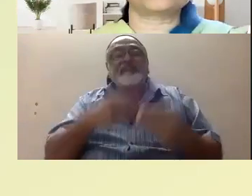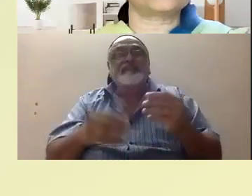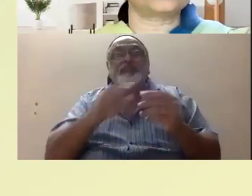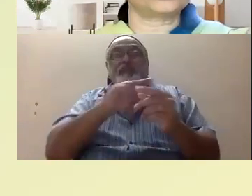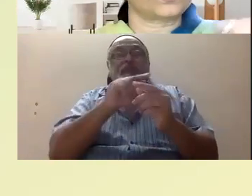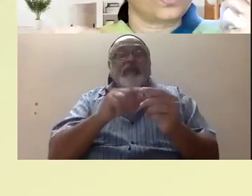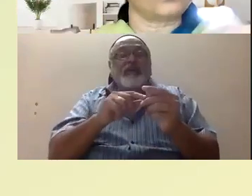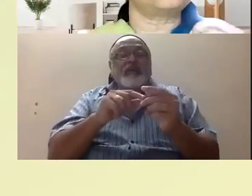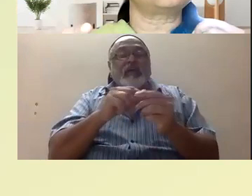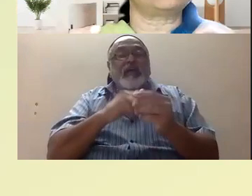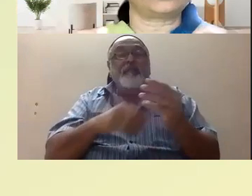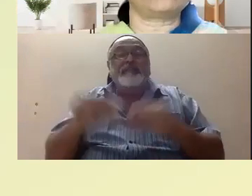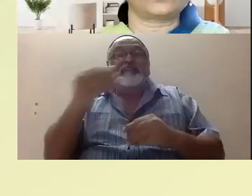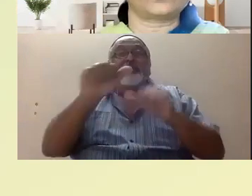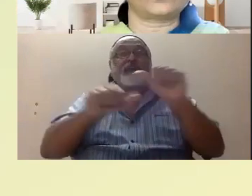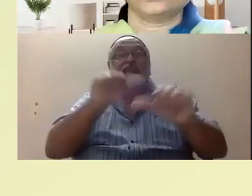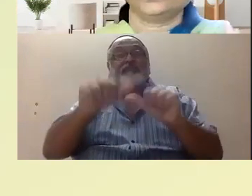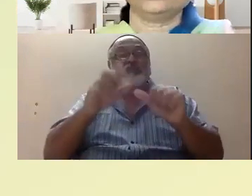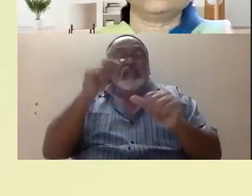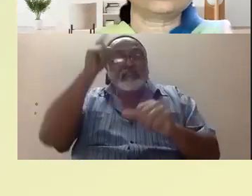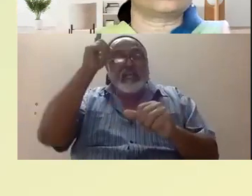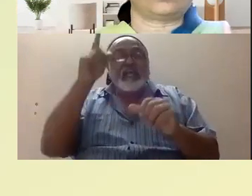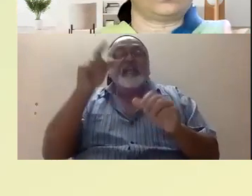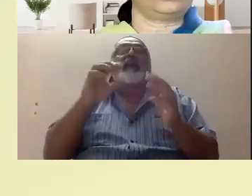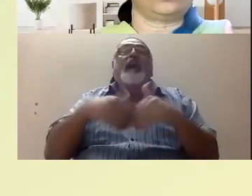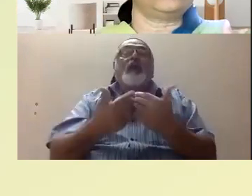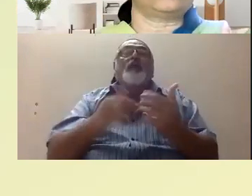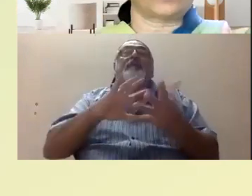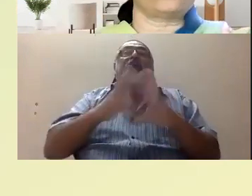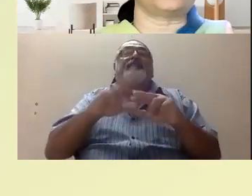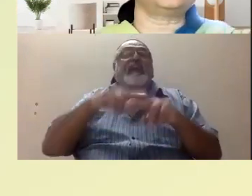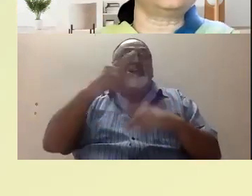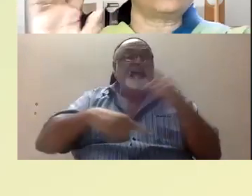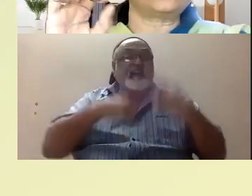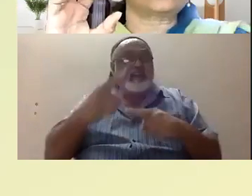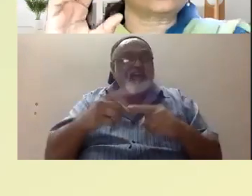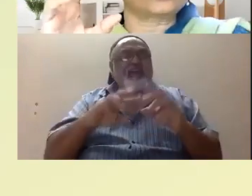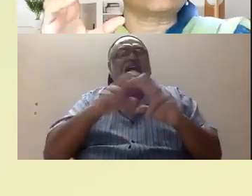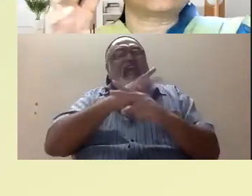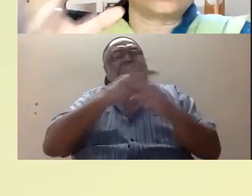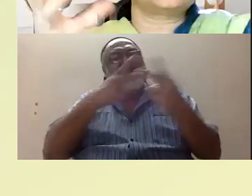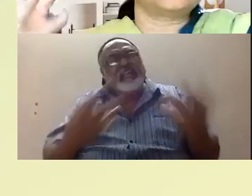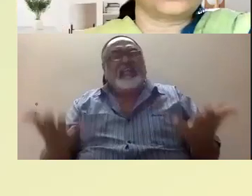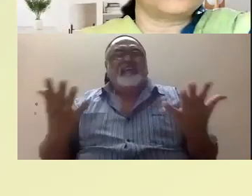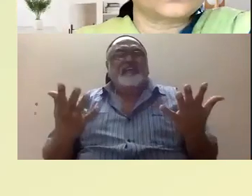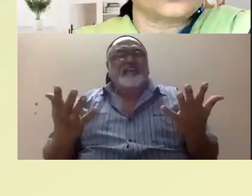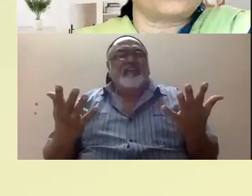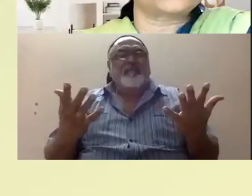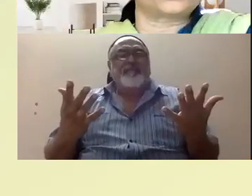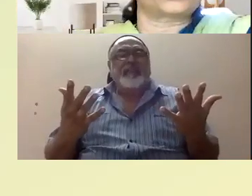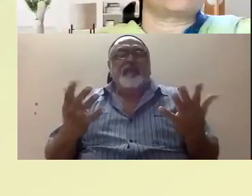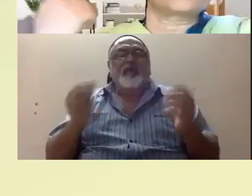business processes on how to do the manufacturing, or, you know, it's all required for taking on that